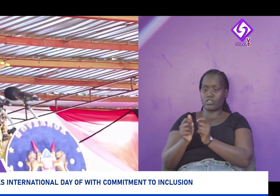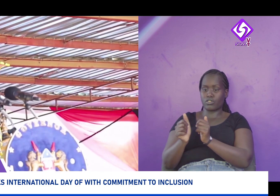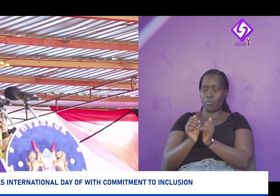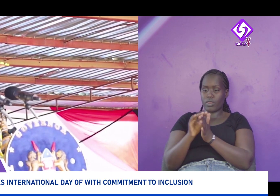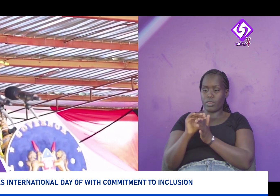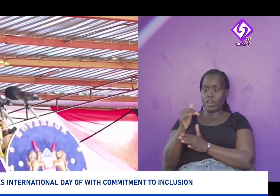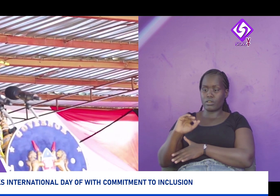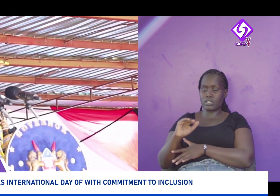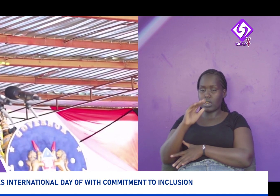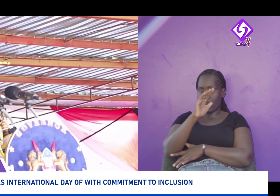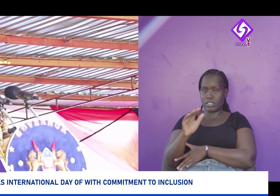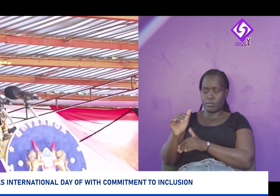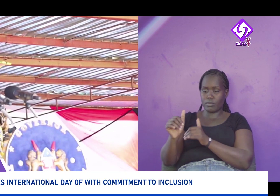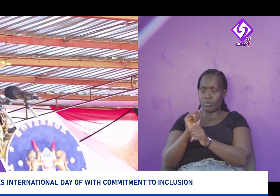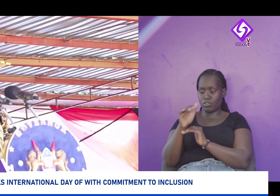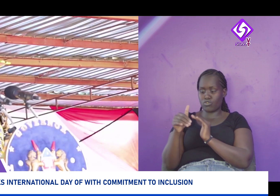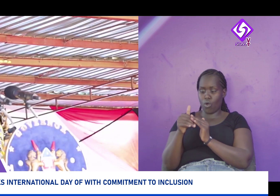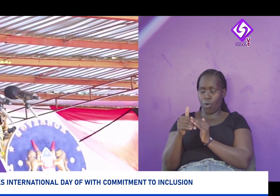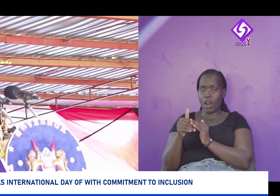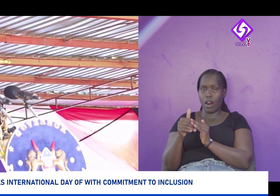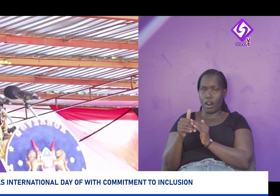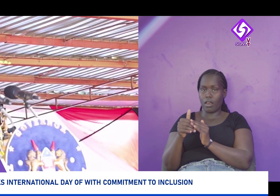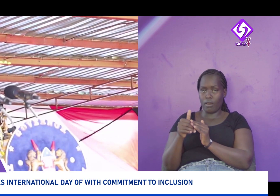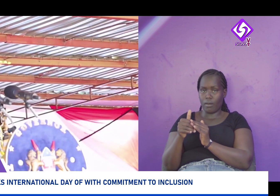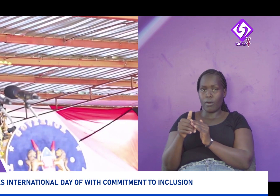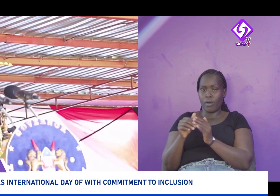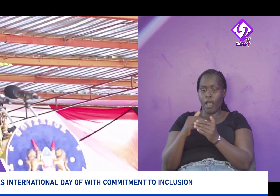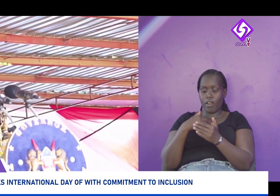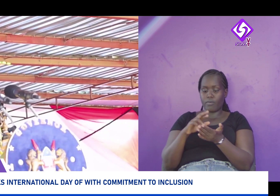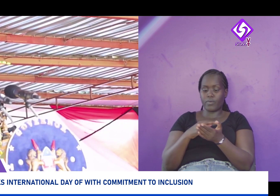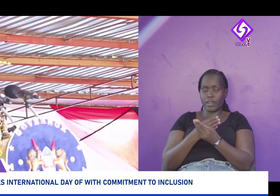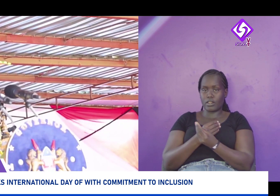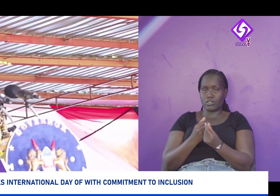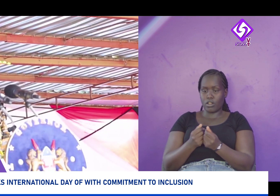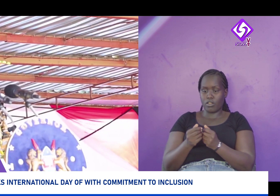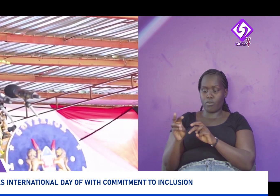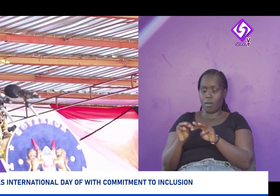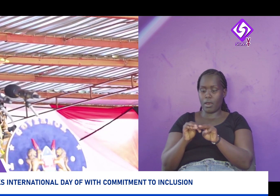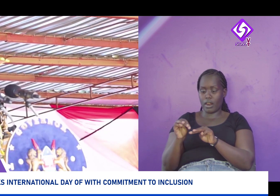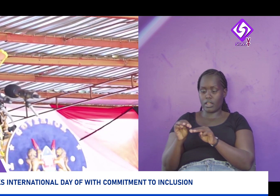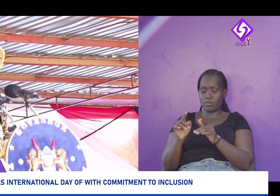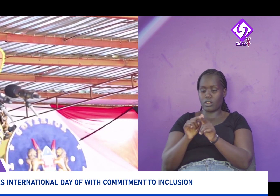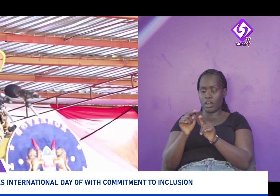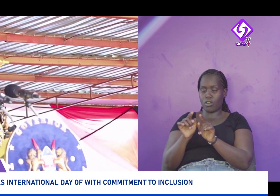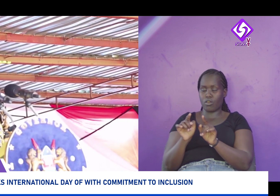which optimizes resource management and provides enhanced support for